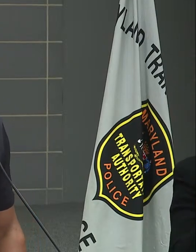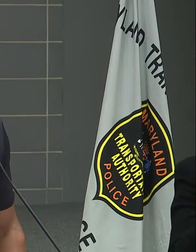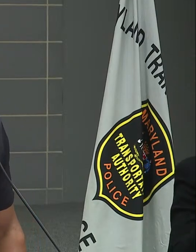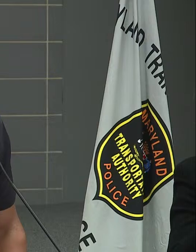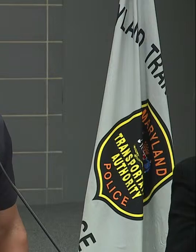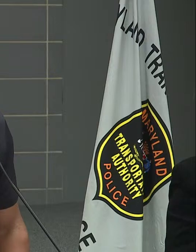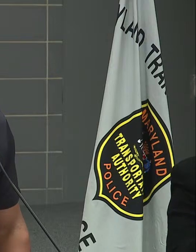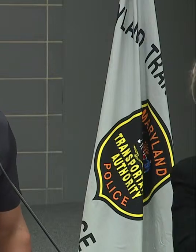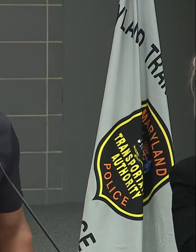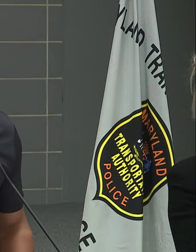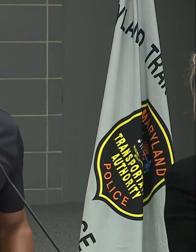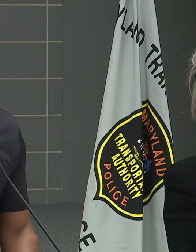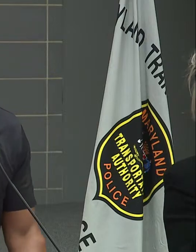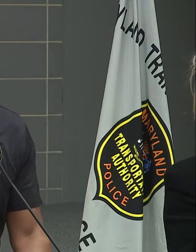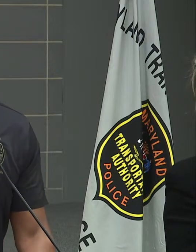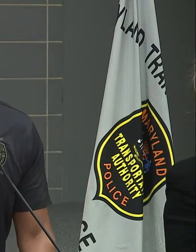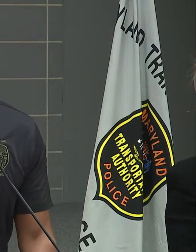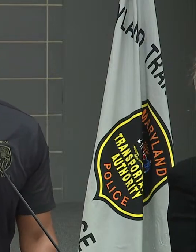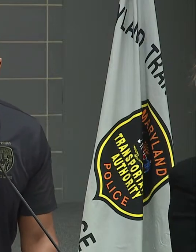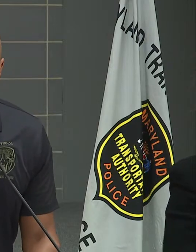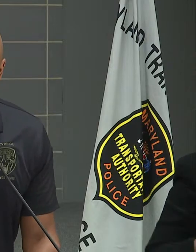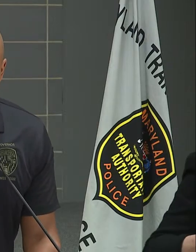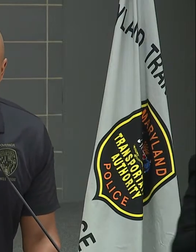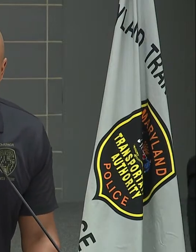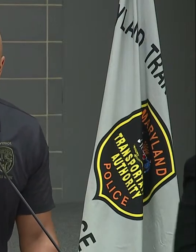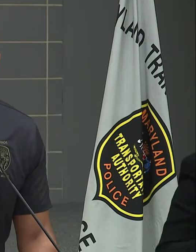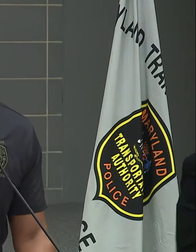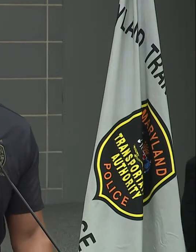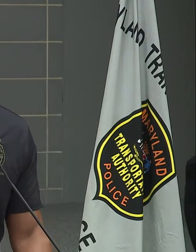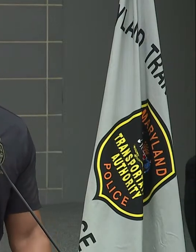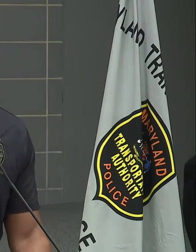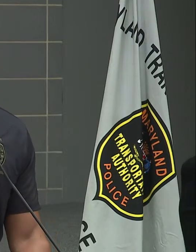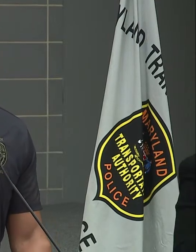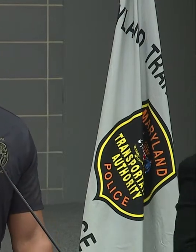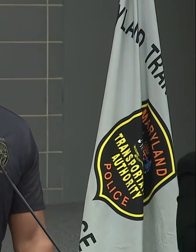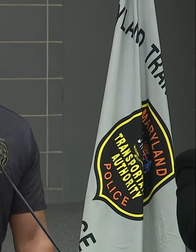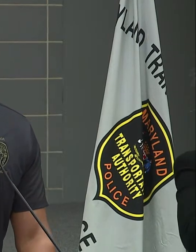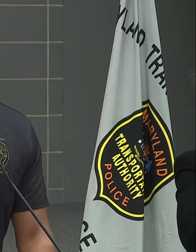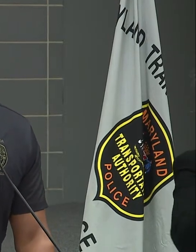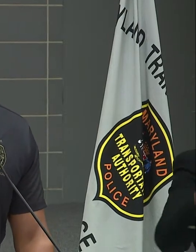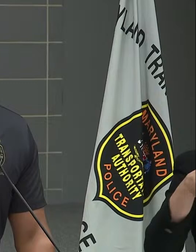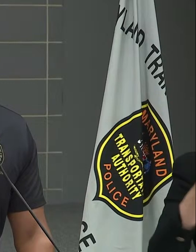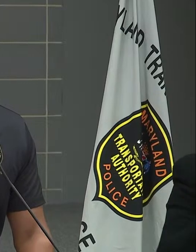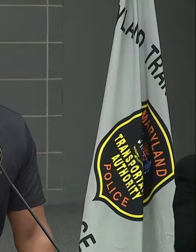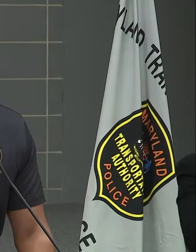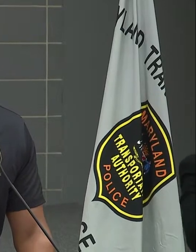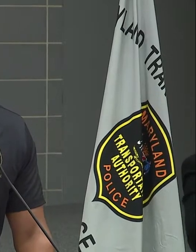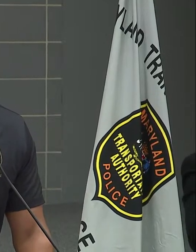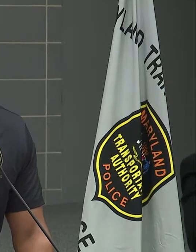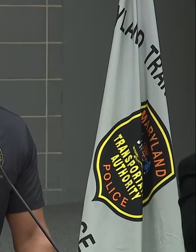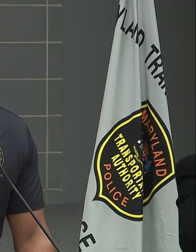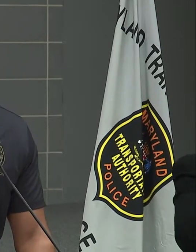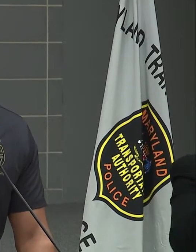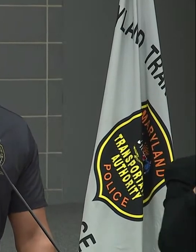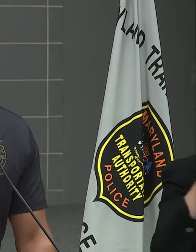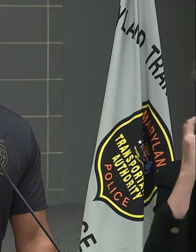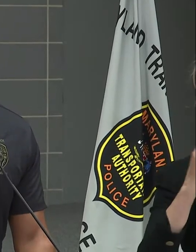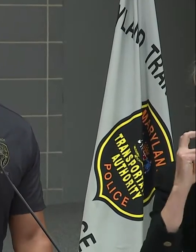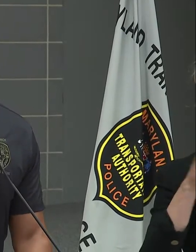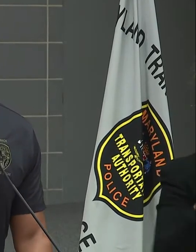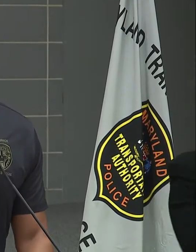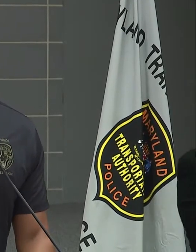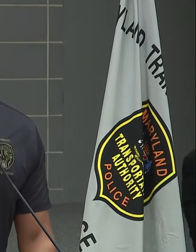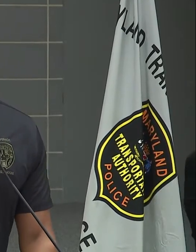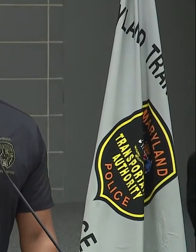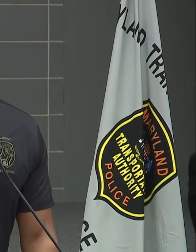the channel. As of this morning, we've lifted over 120 containers off of the dolly. And our